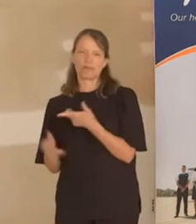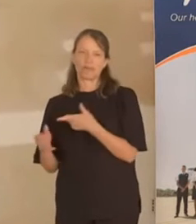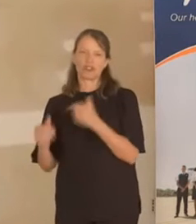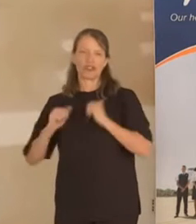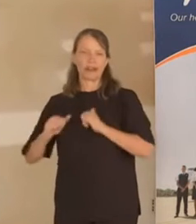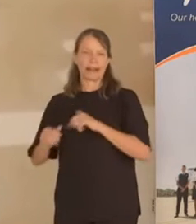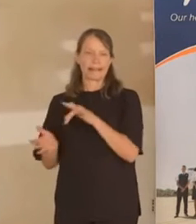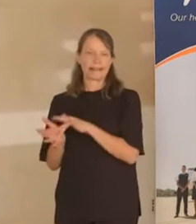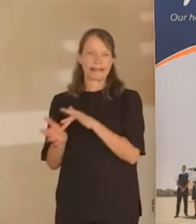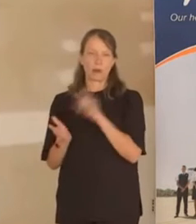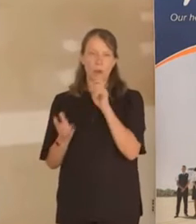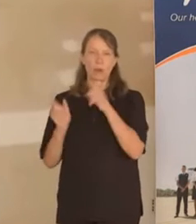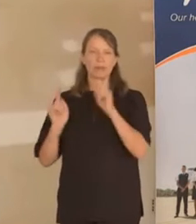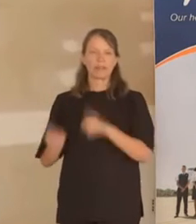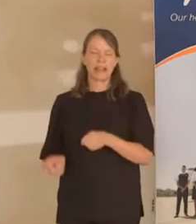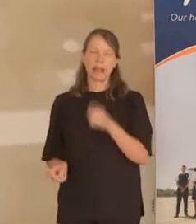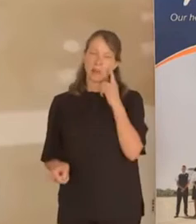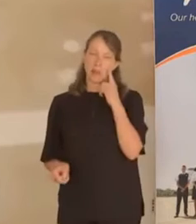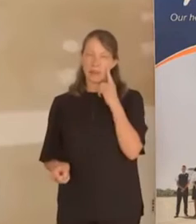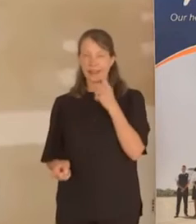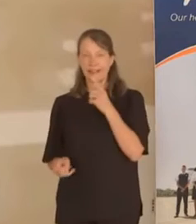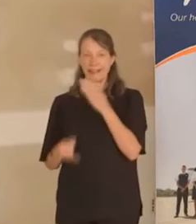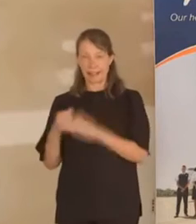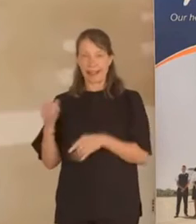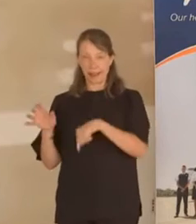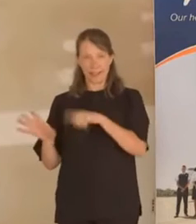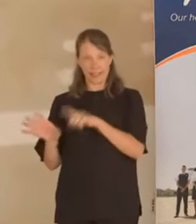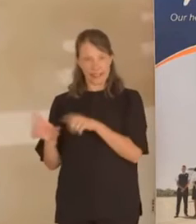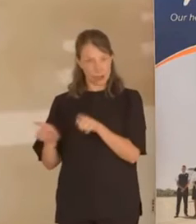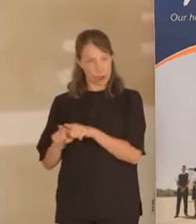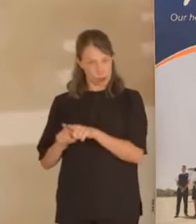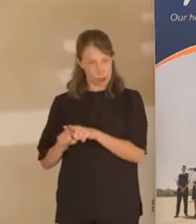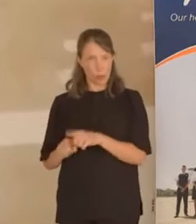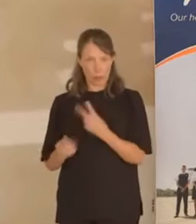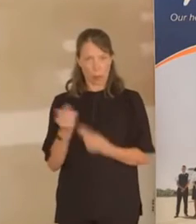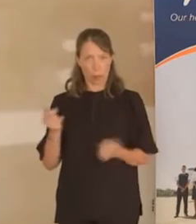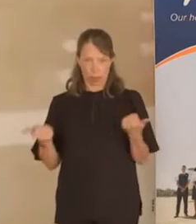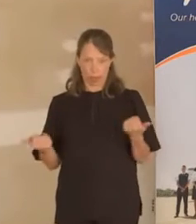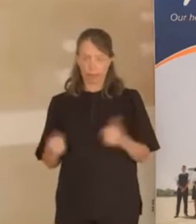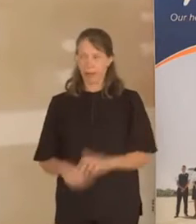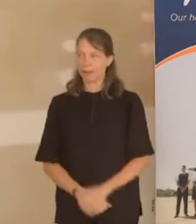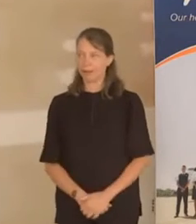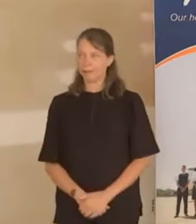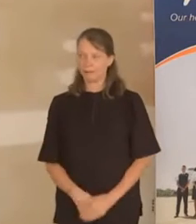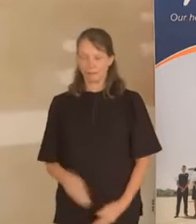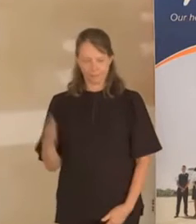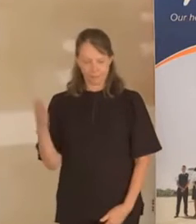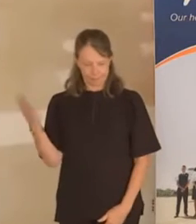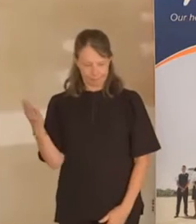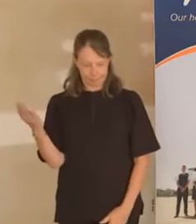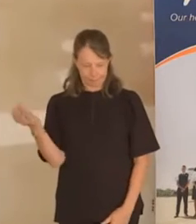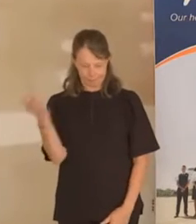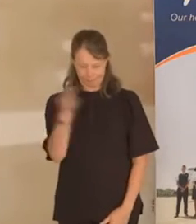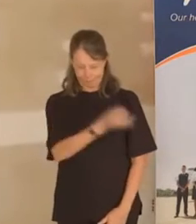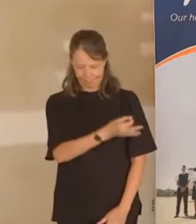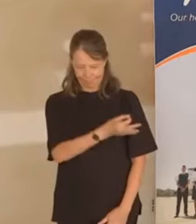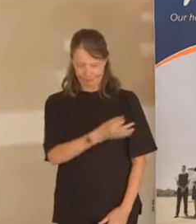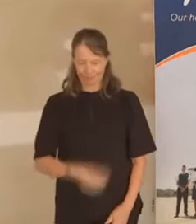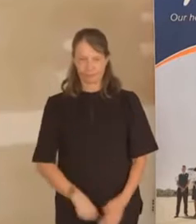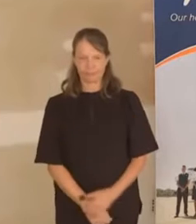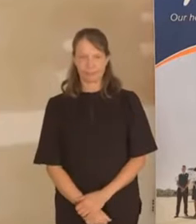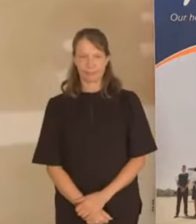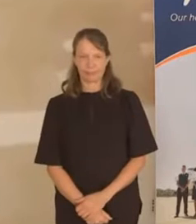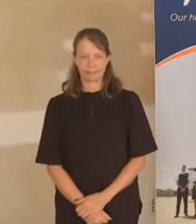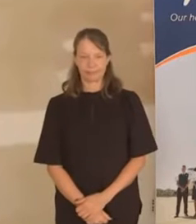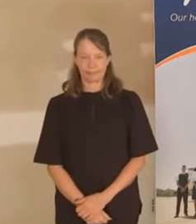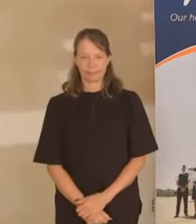be functioning by the end of this calendar year as well. I think it was about this time last year, John, there was